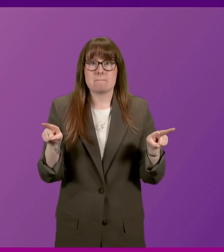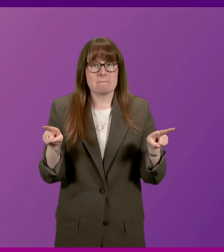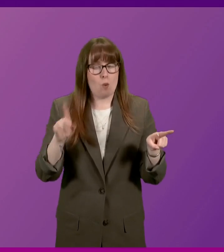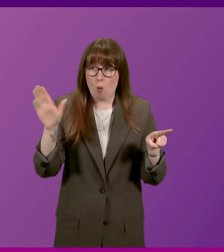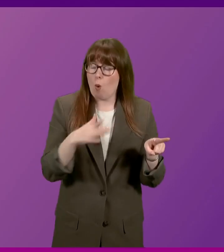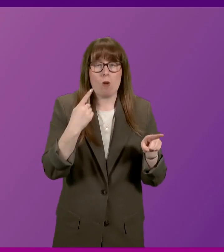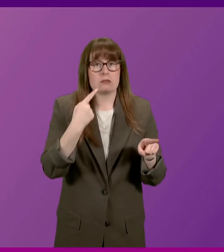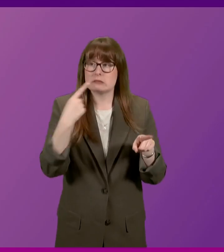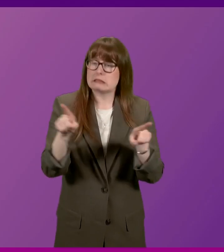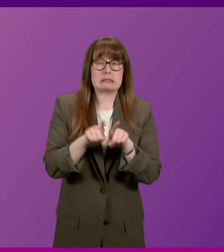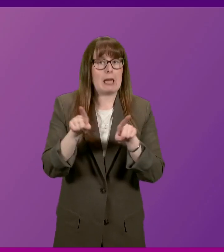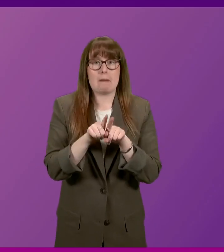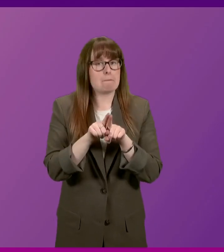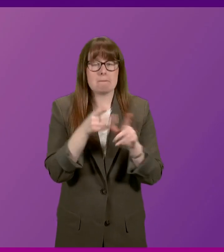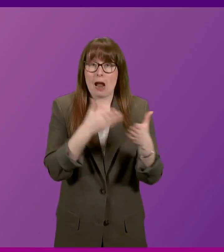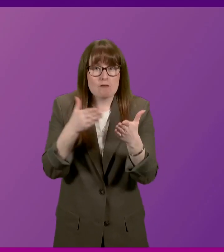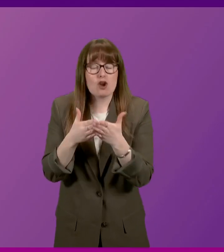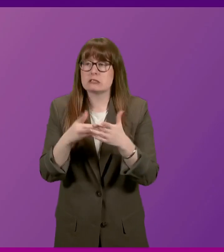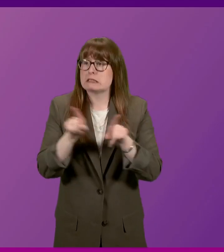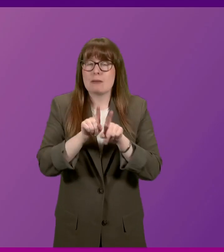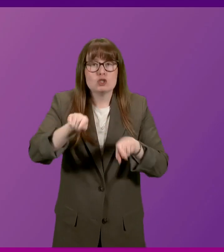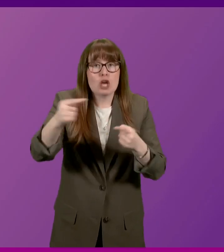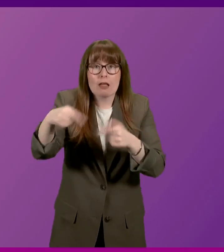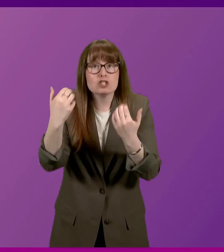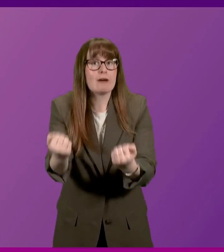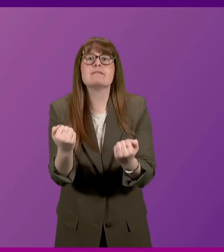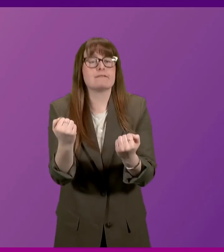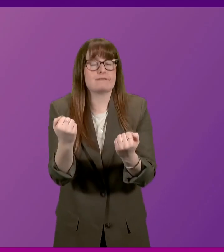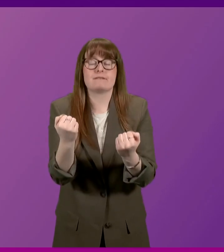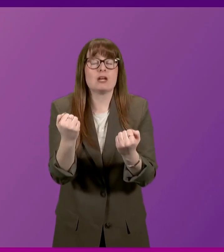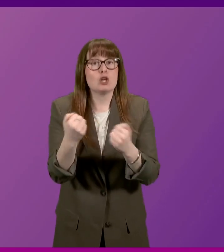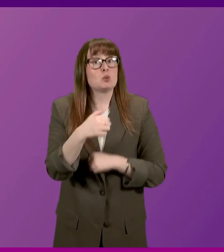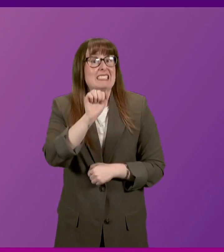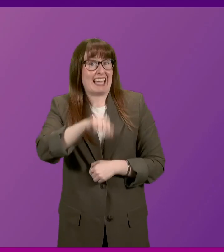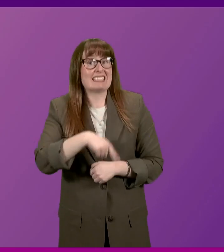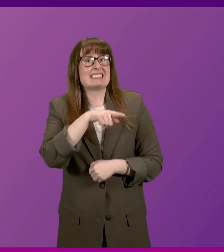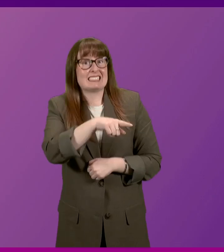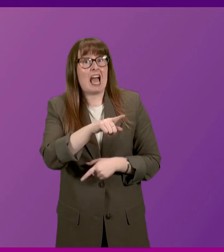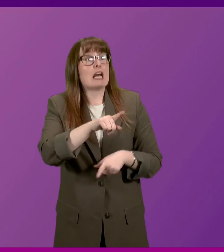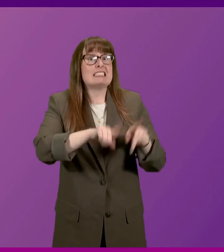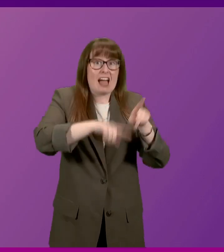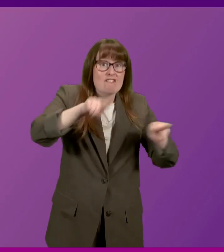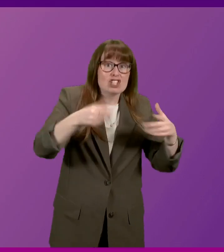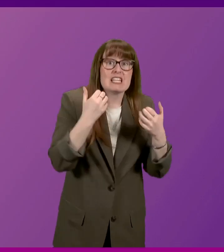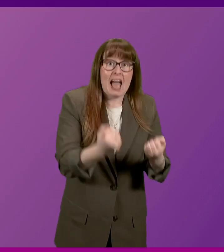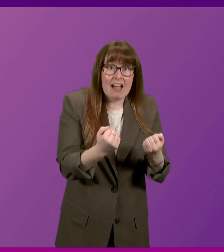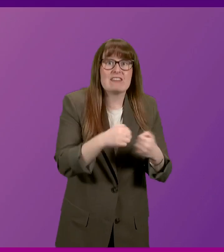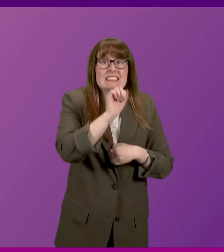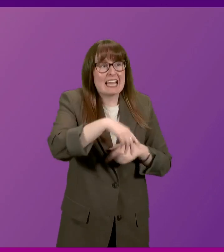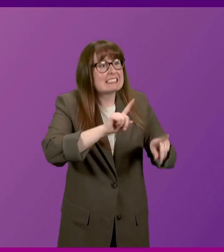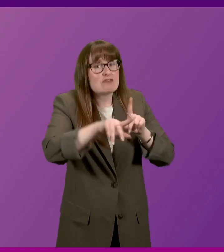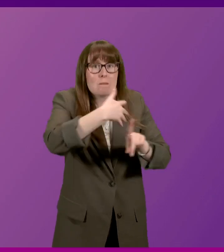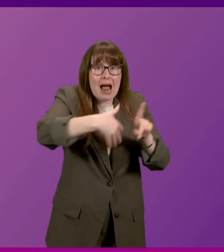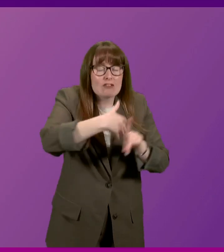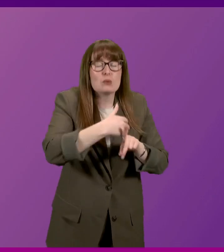to the same kind of challenges, the same barriers. So even though we had some diversity in the groups that we had